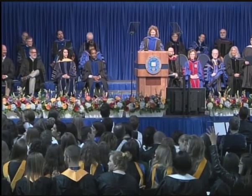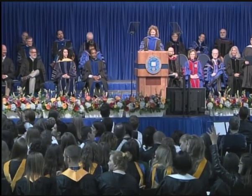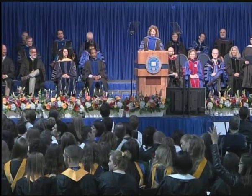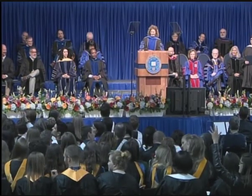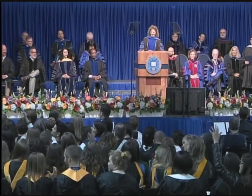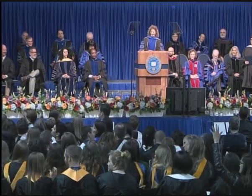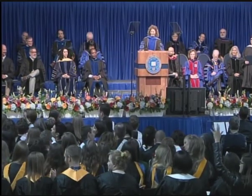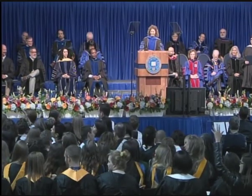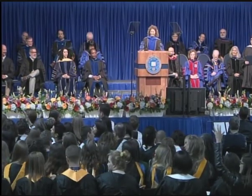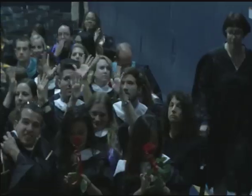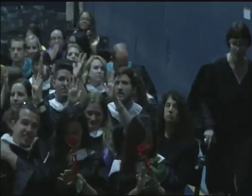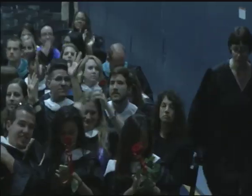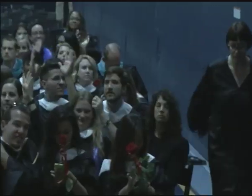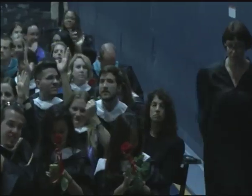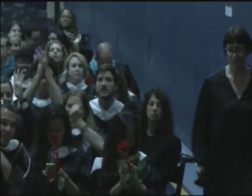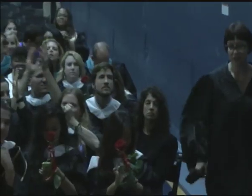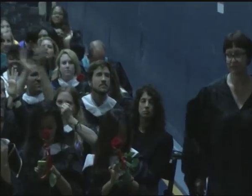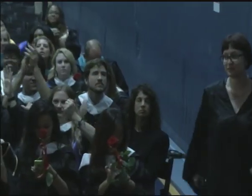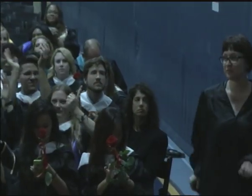Congratulations to Amy Murray.